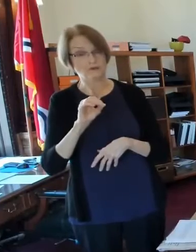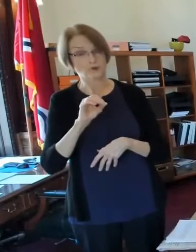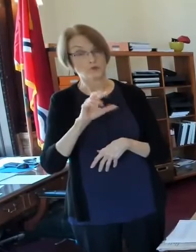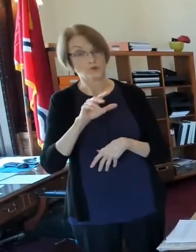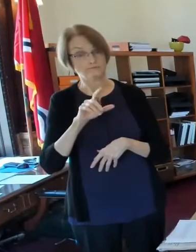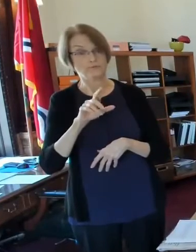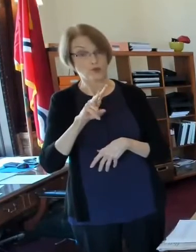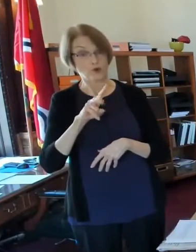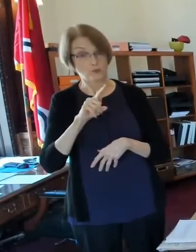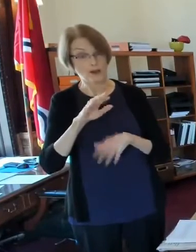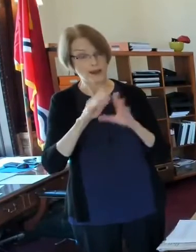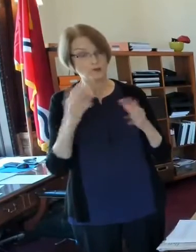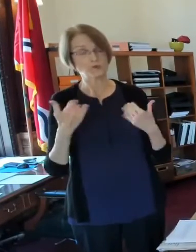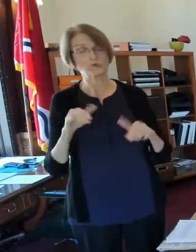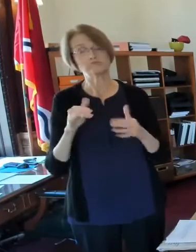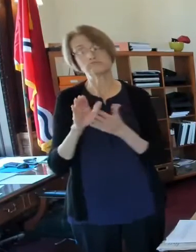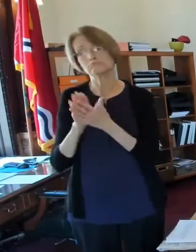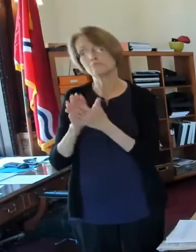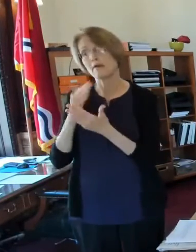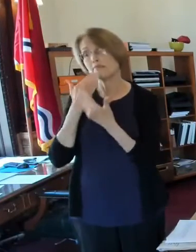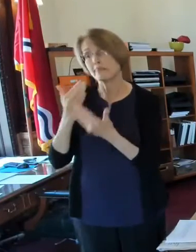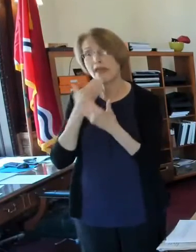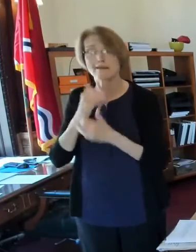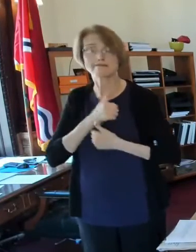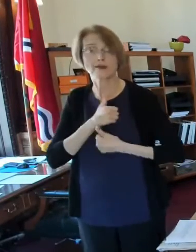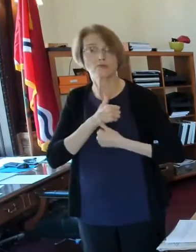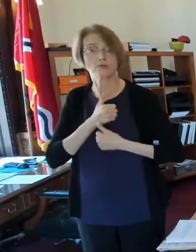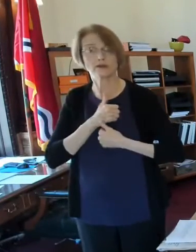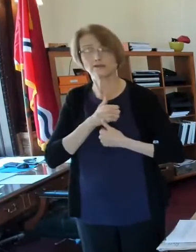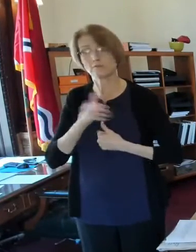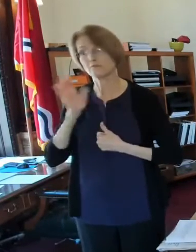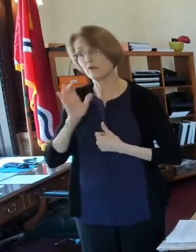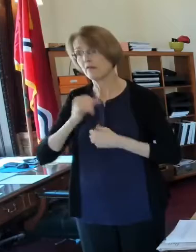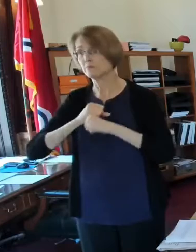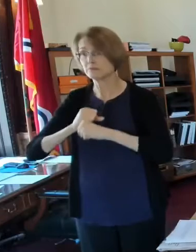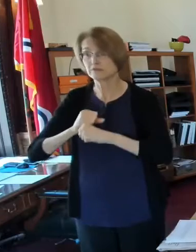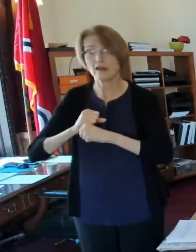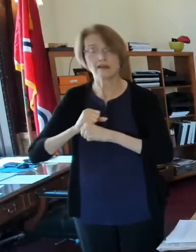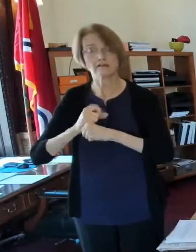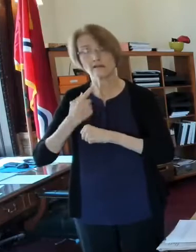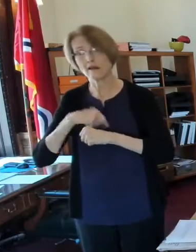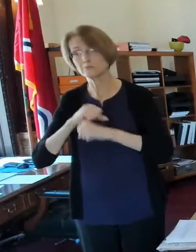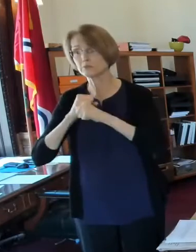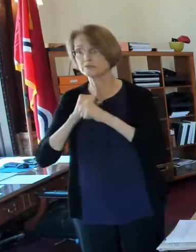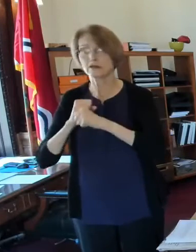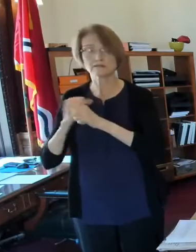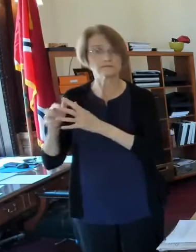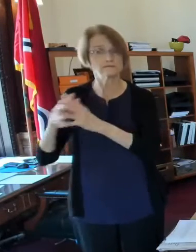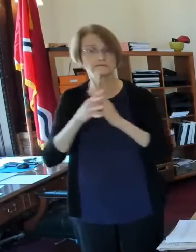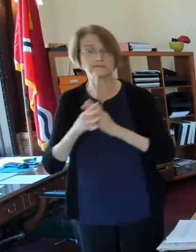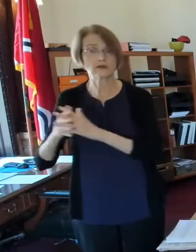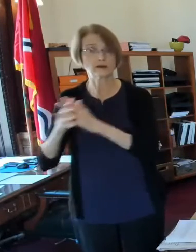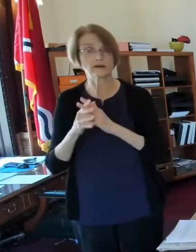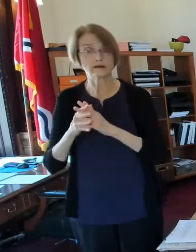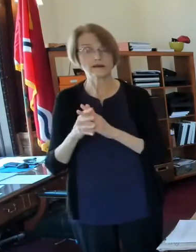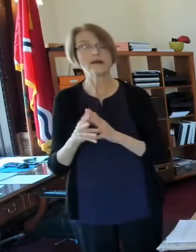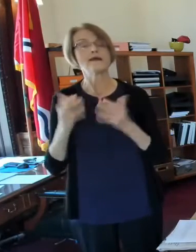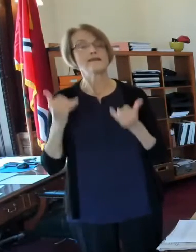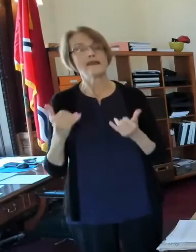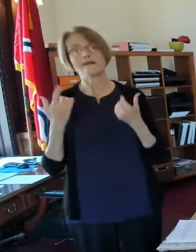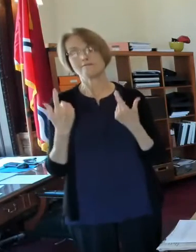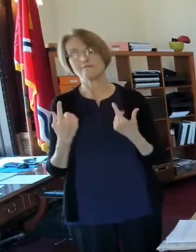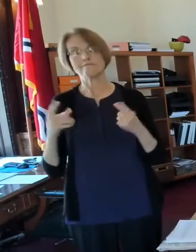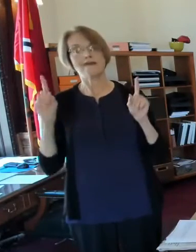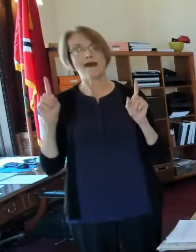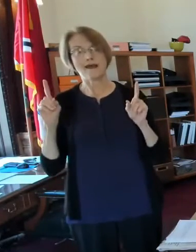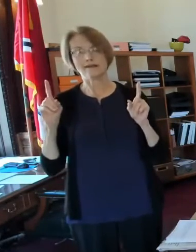the veterans have done for all of us and our country. And now to have